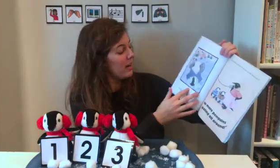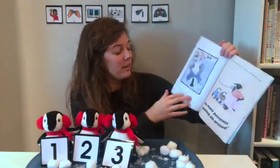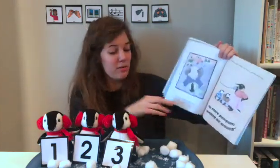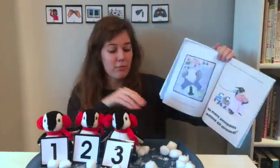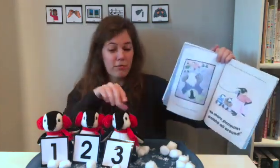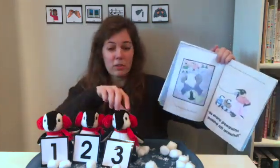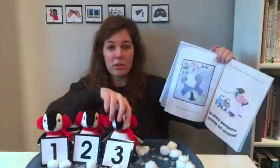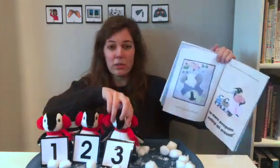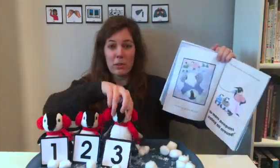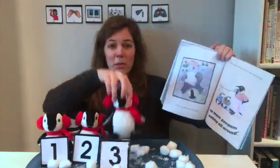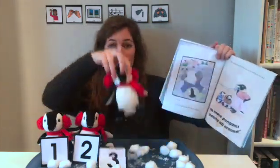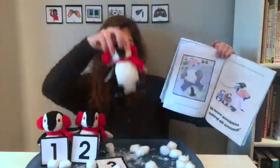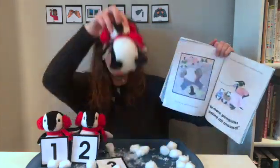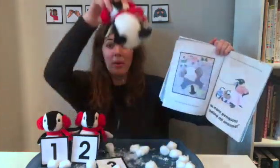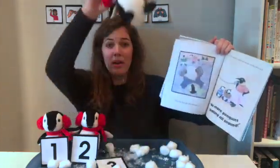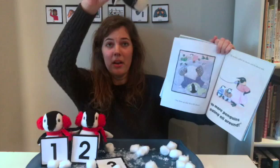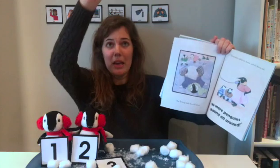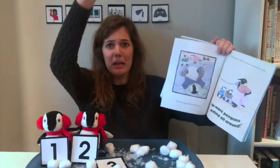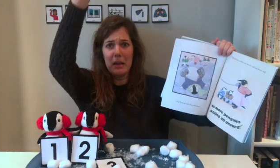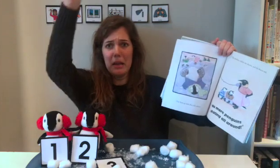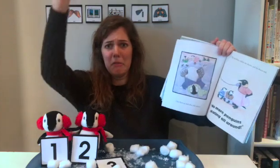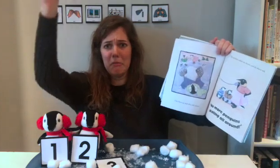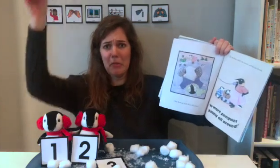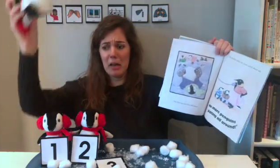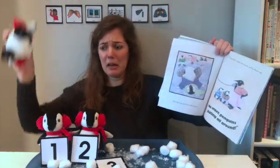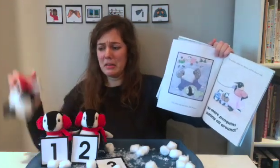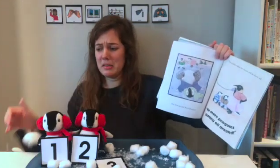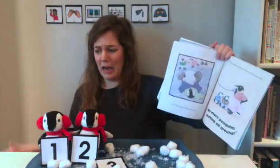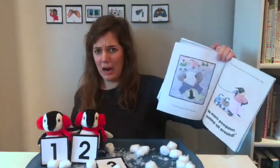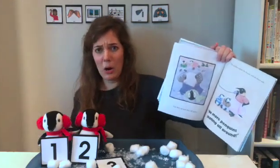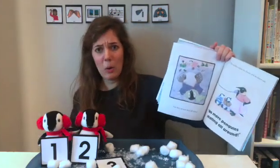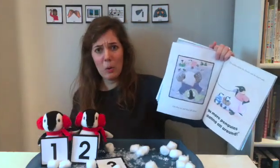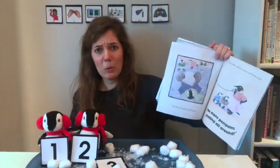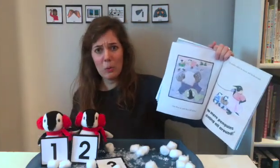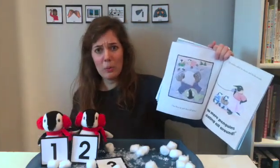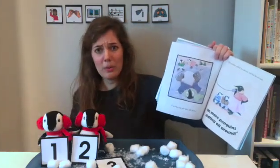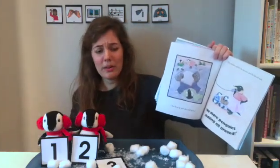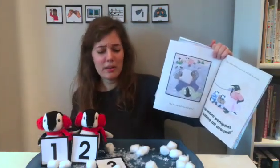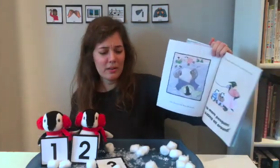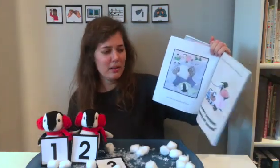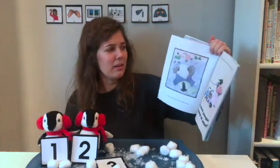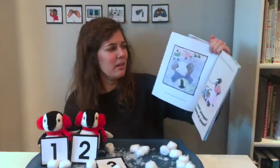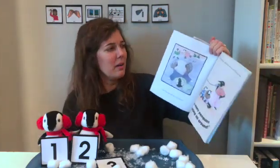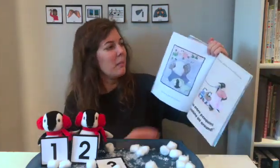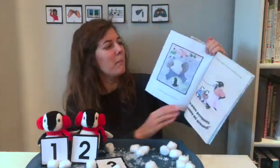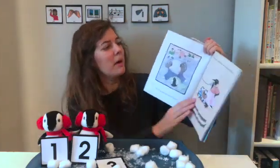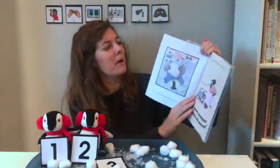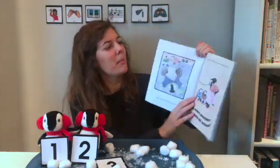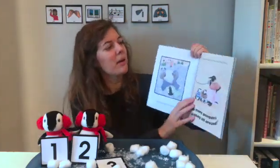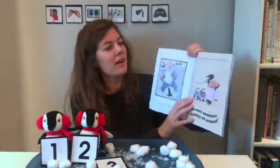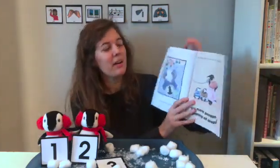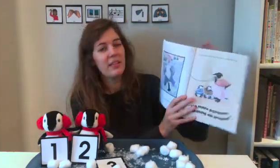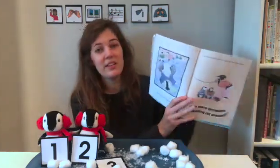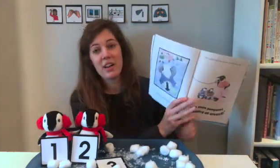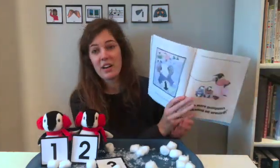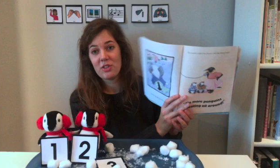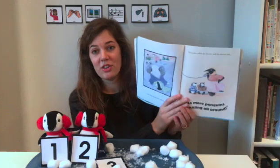One flew up and then fell down. Mama called the doctor and